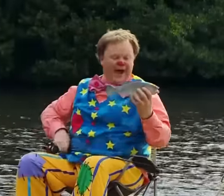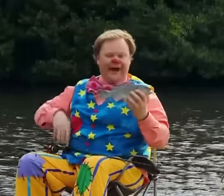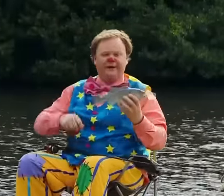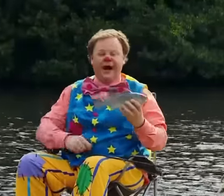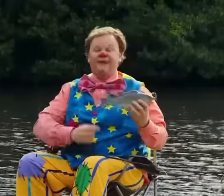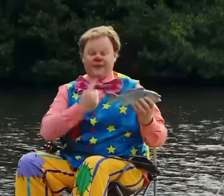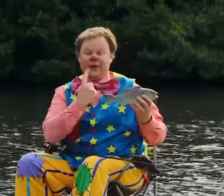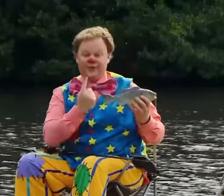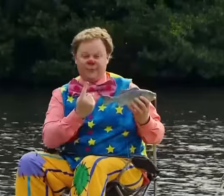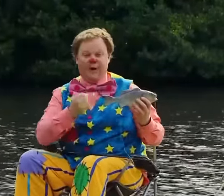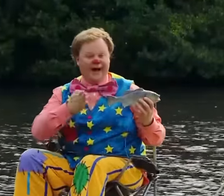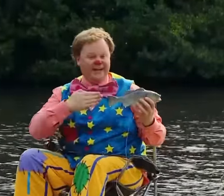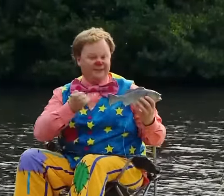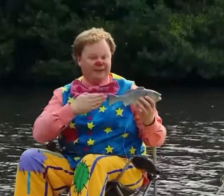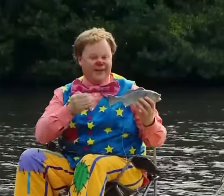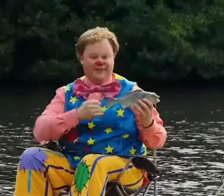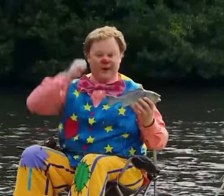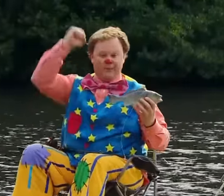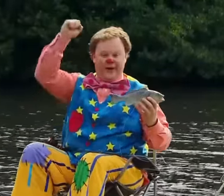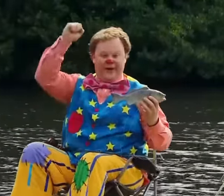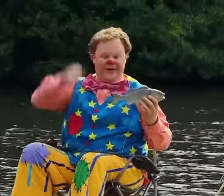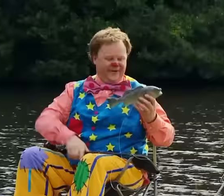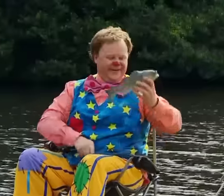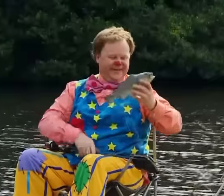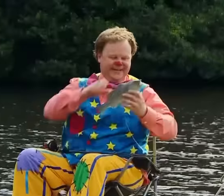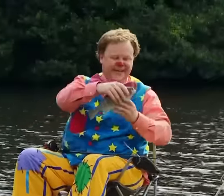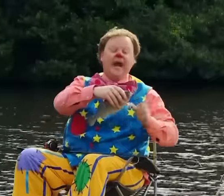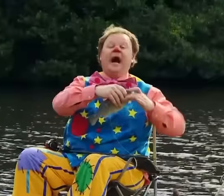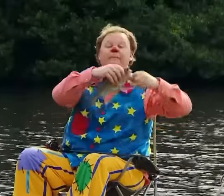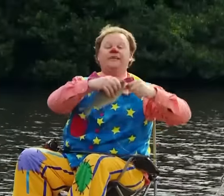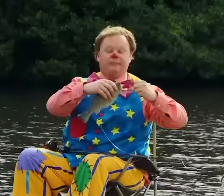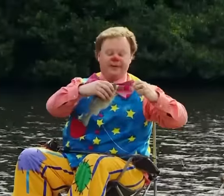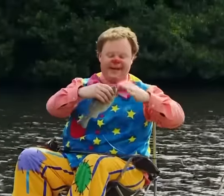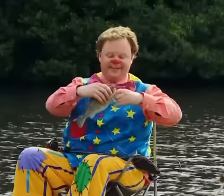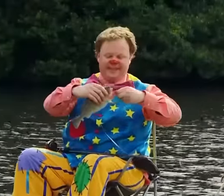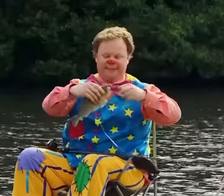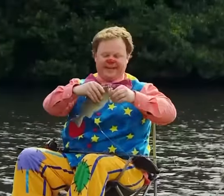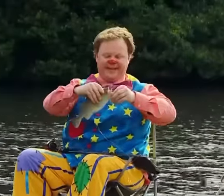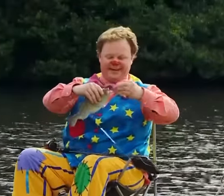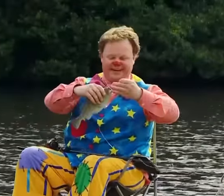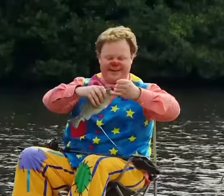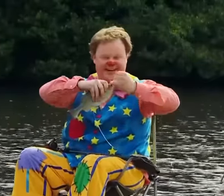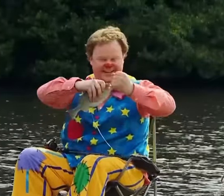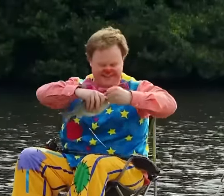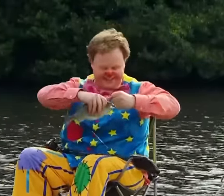Wow! I've caught one fish! Woohoo! I'm going to put it into the bucket.